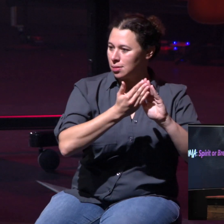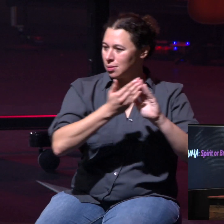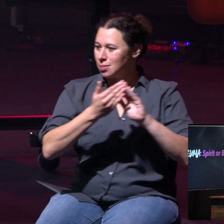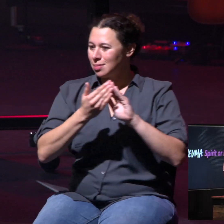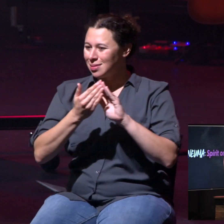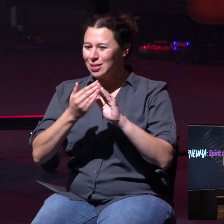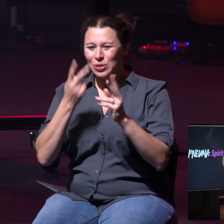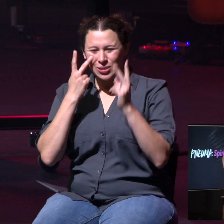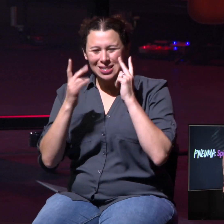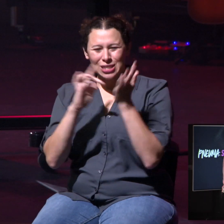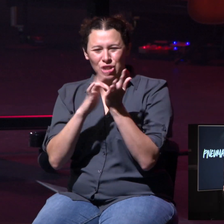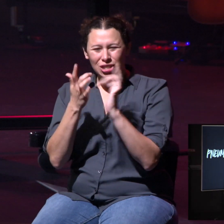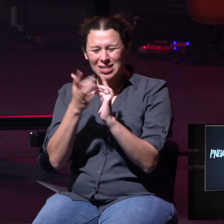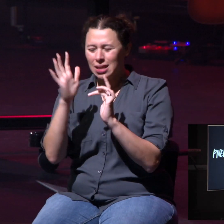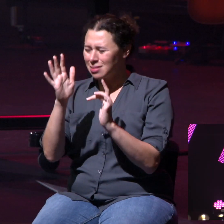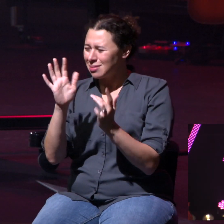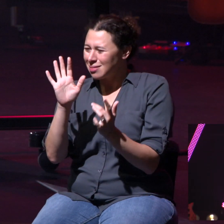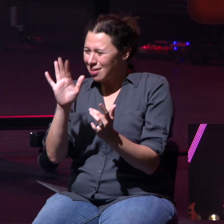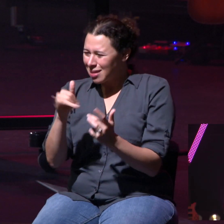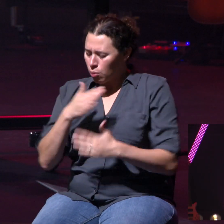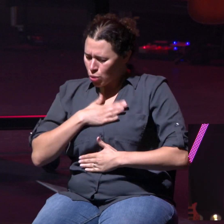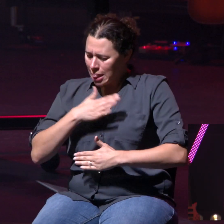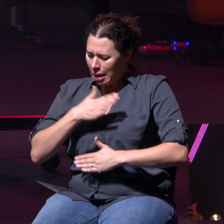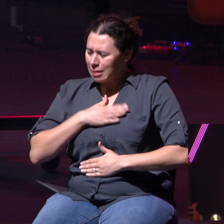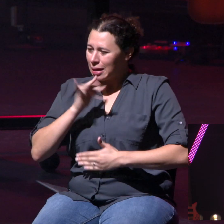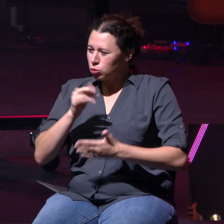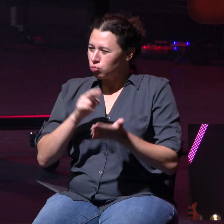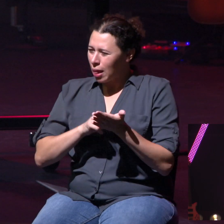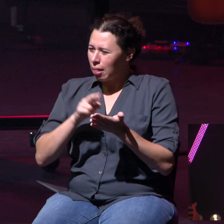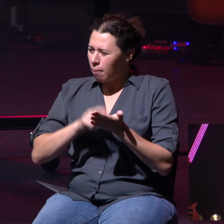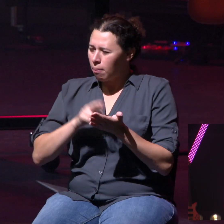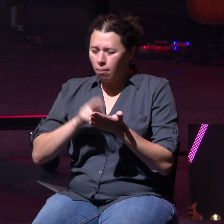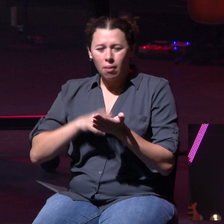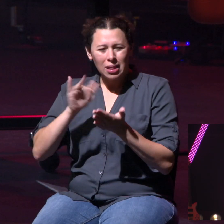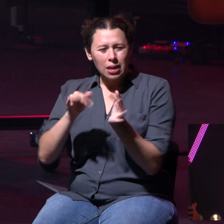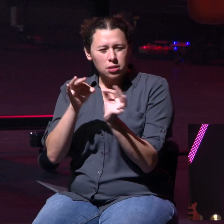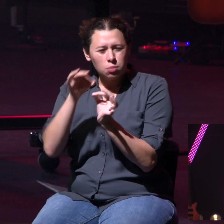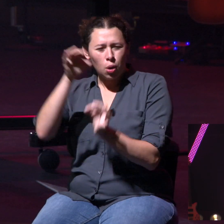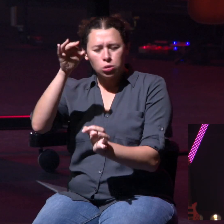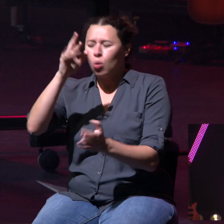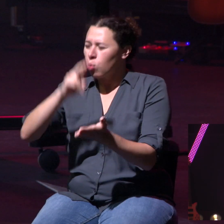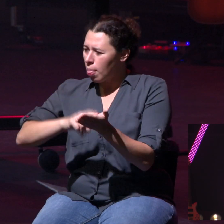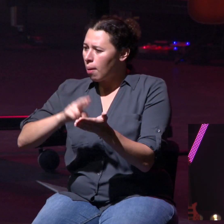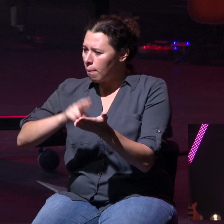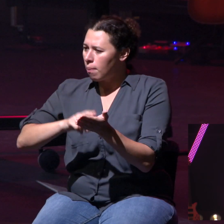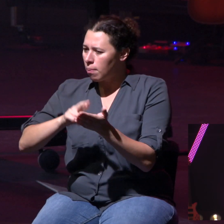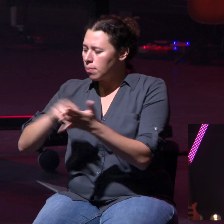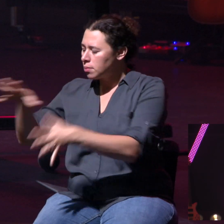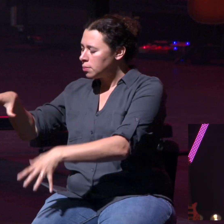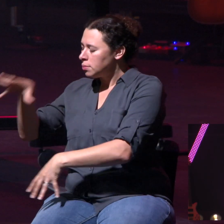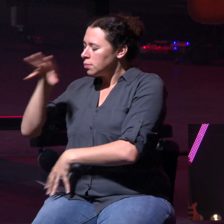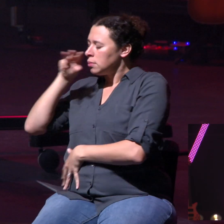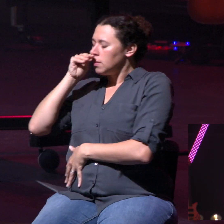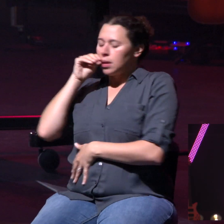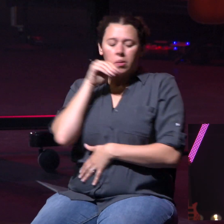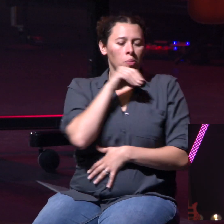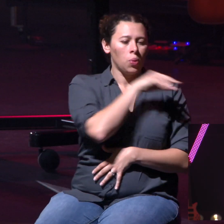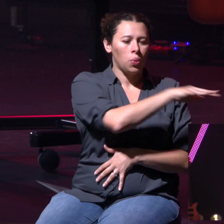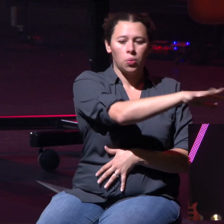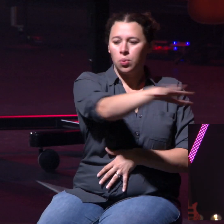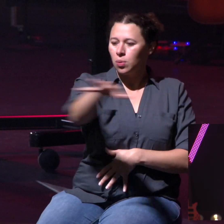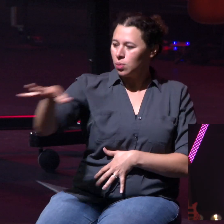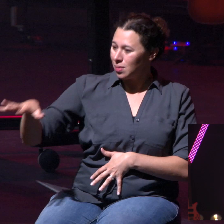And so what I want to look at today is that the Spirit doesn't just fill us. The Spirit doesn't just send us, but or the Spirit doesn't just lead us, but the